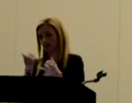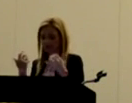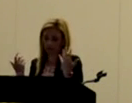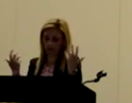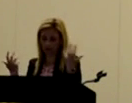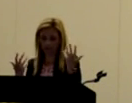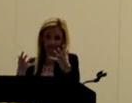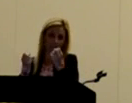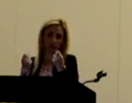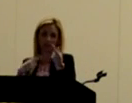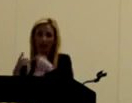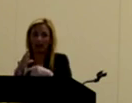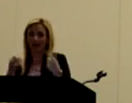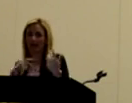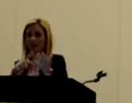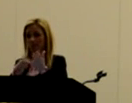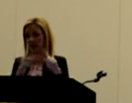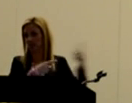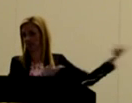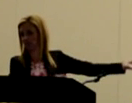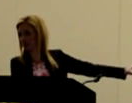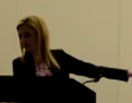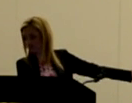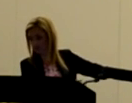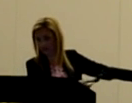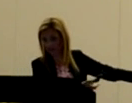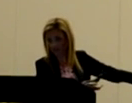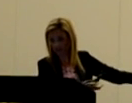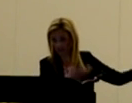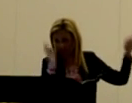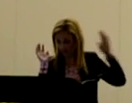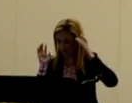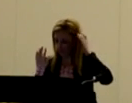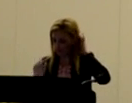I'm not speaking now because it's faster to sign, and besides, that's what I pay Jack for.